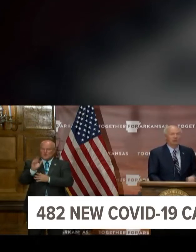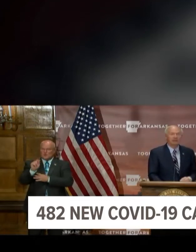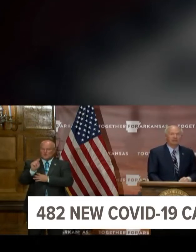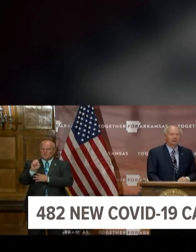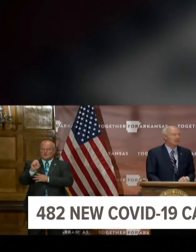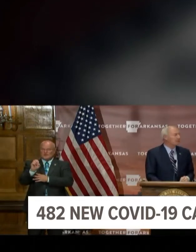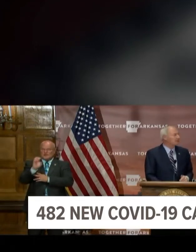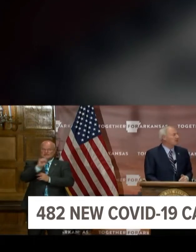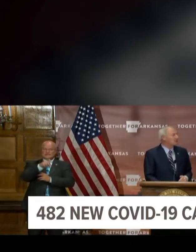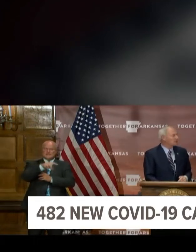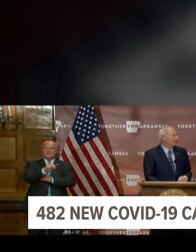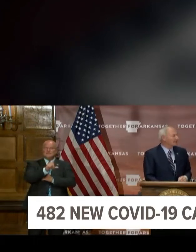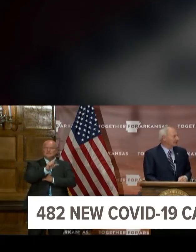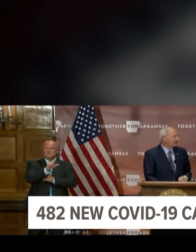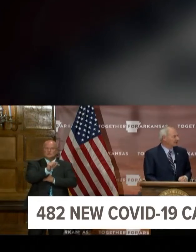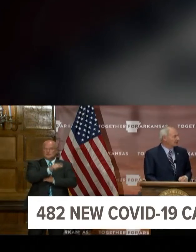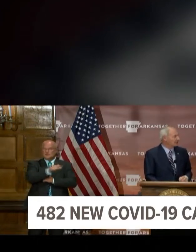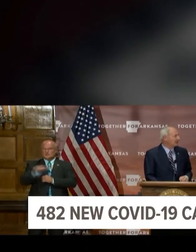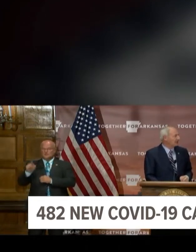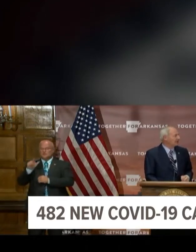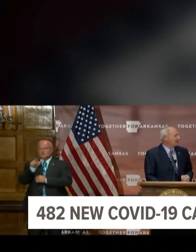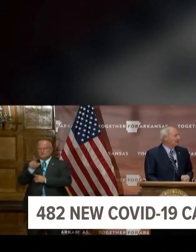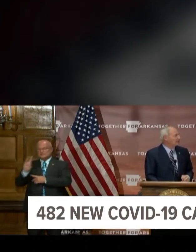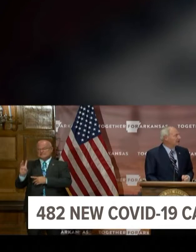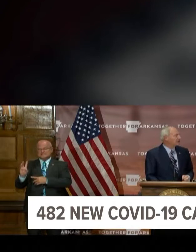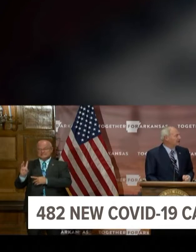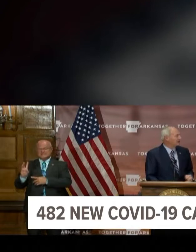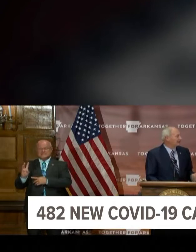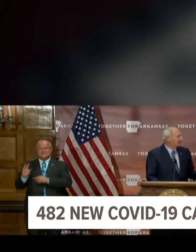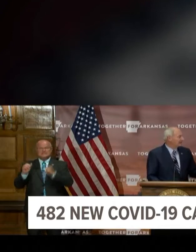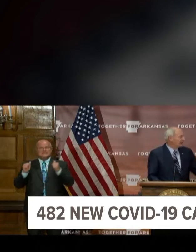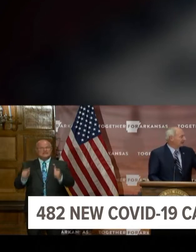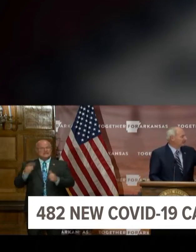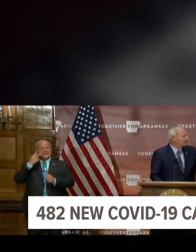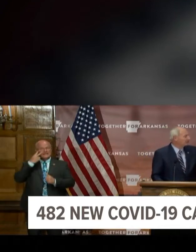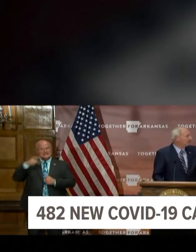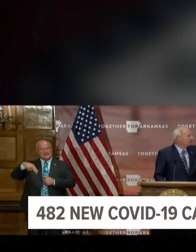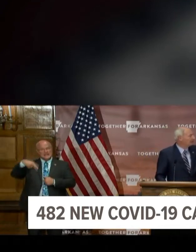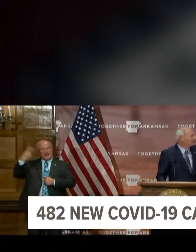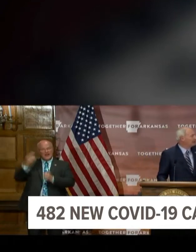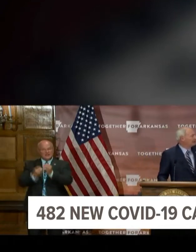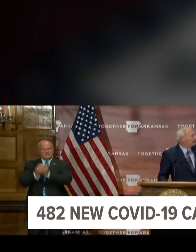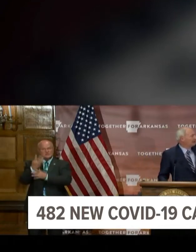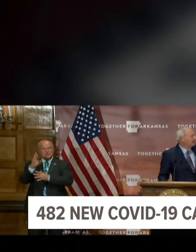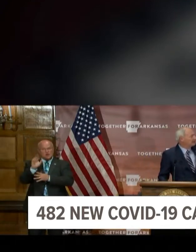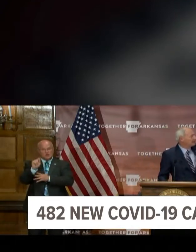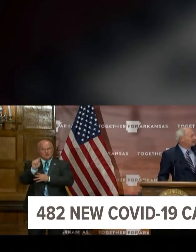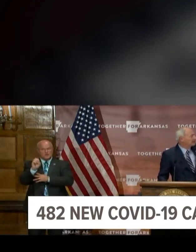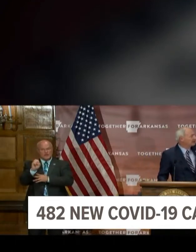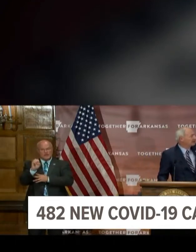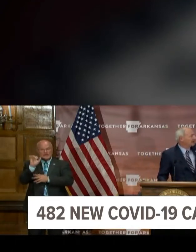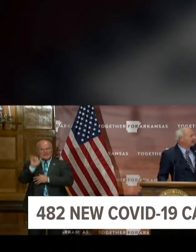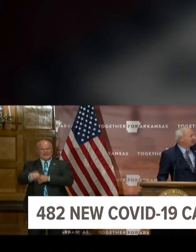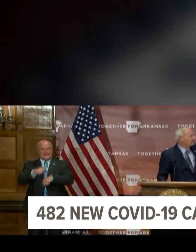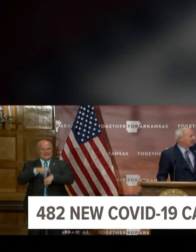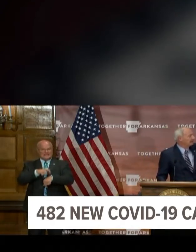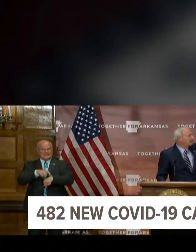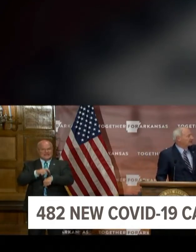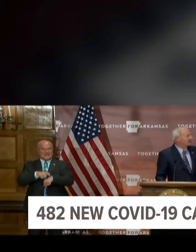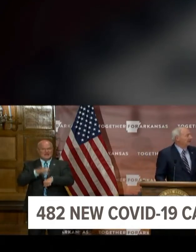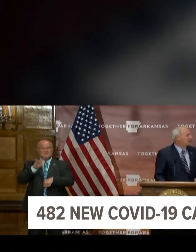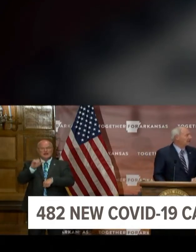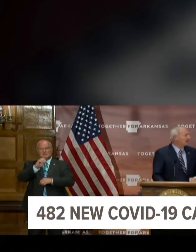September 20th through September 26th. And you can see that the highest growth rate in that period of time